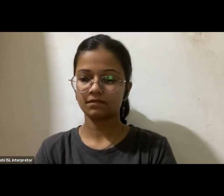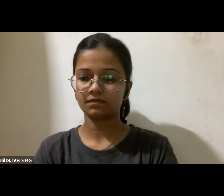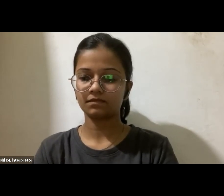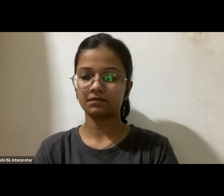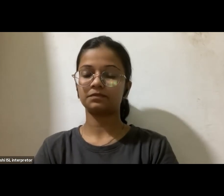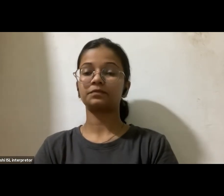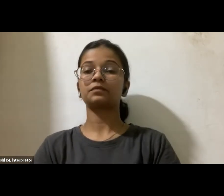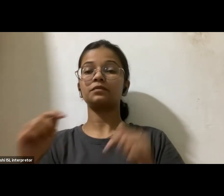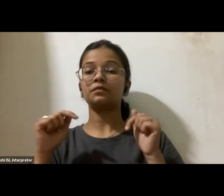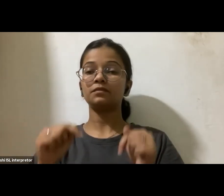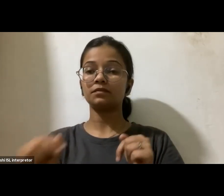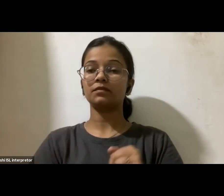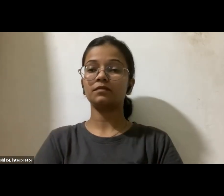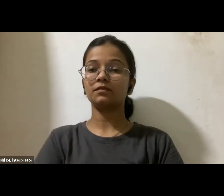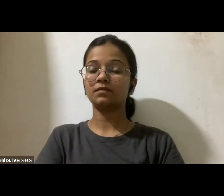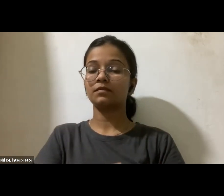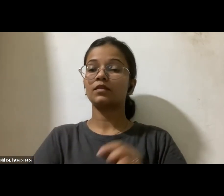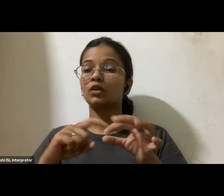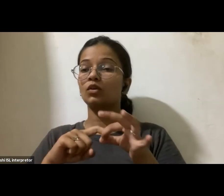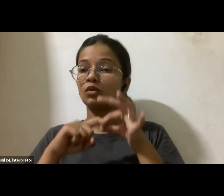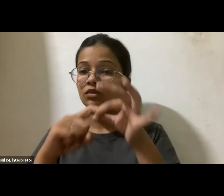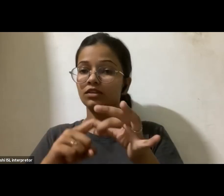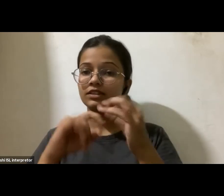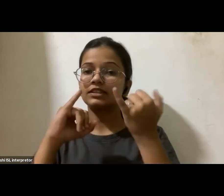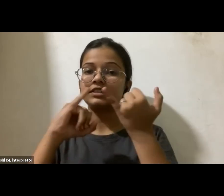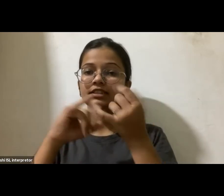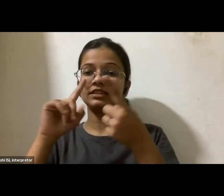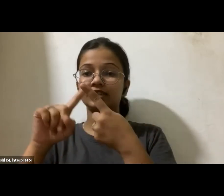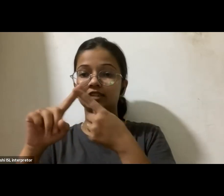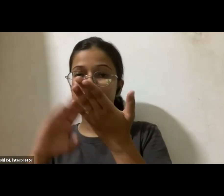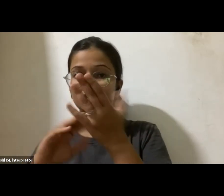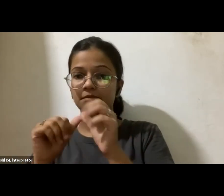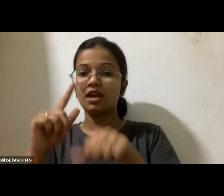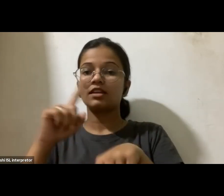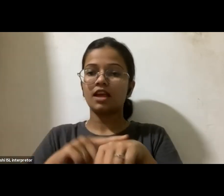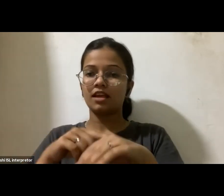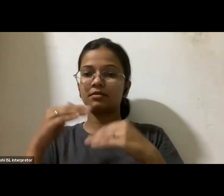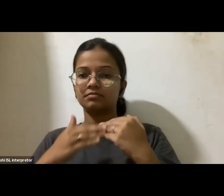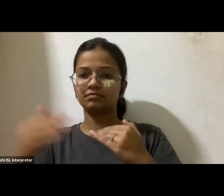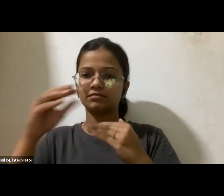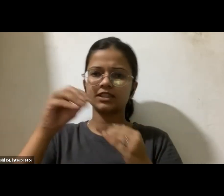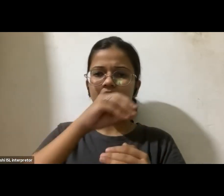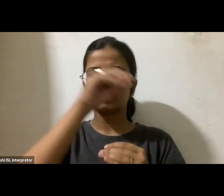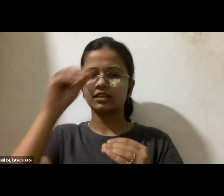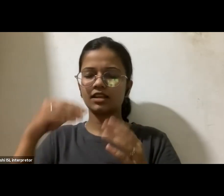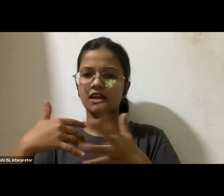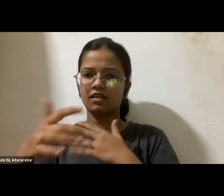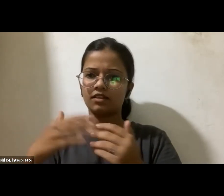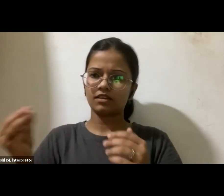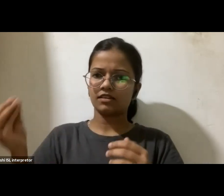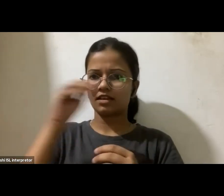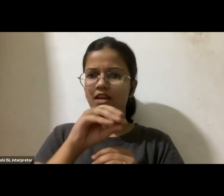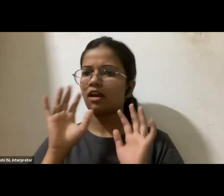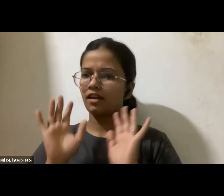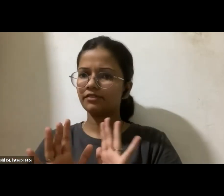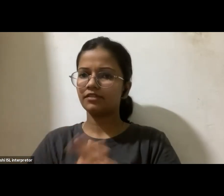Okay, so there is a question from Seema. What was the timeline when glitter was being added to hand-colored studio